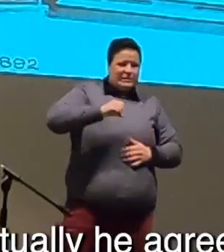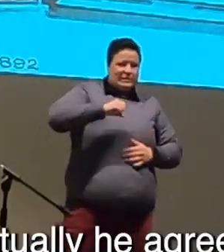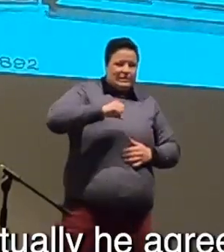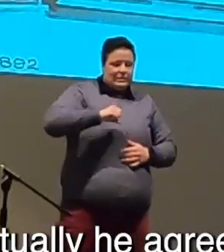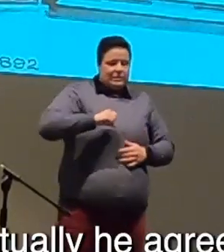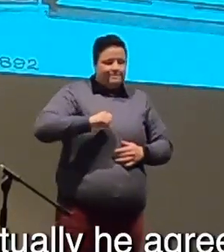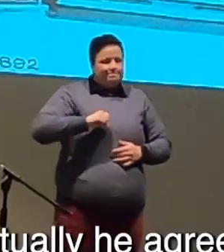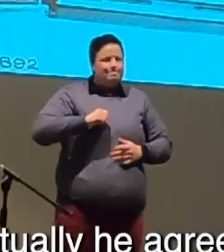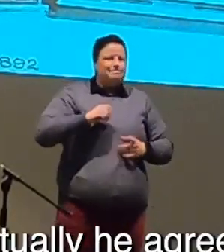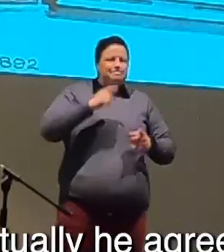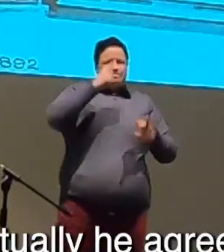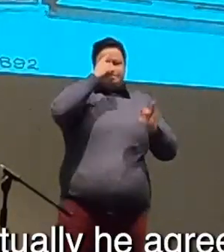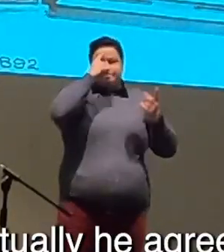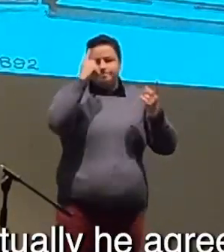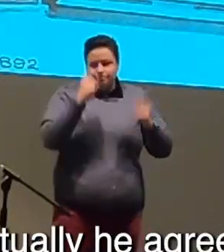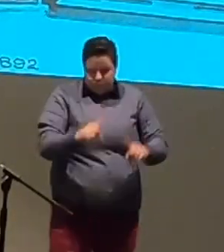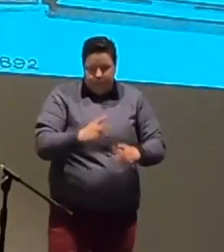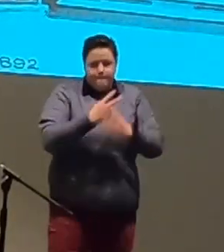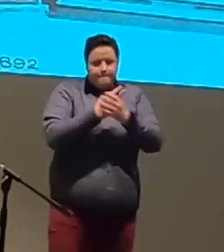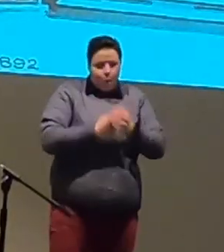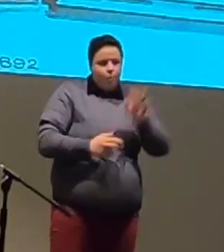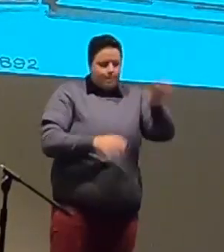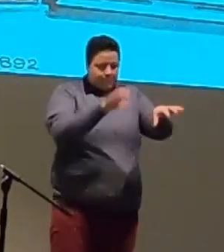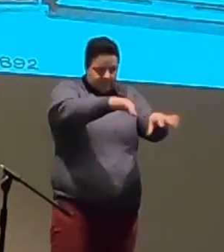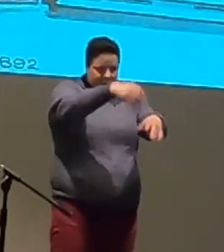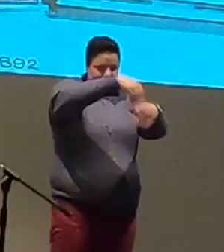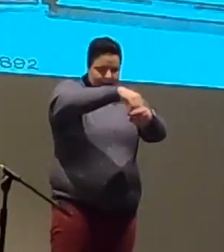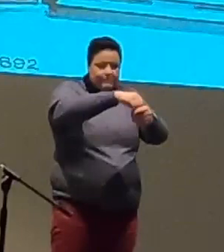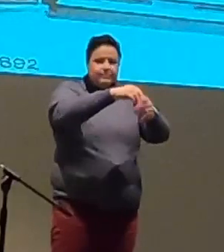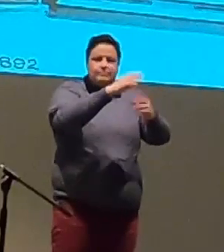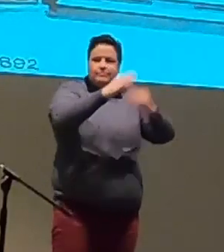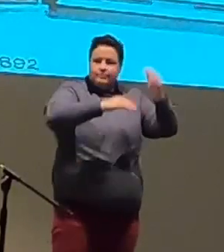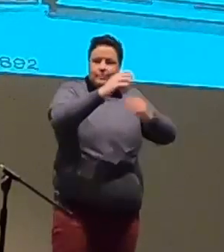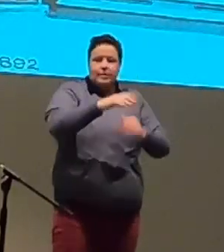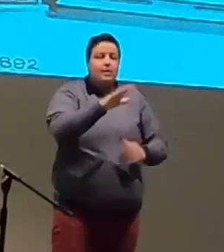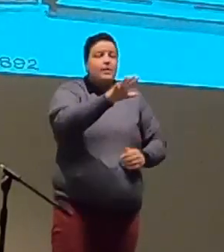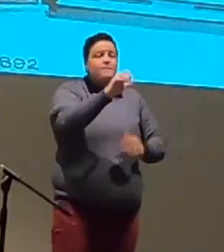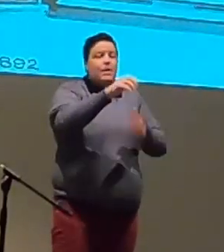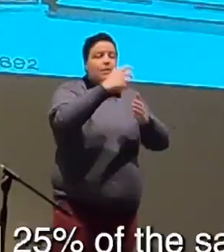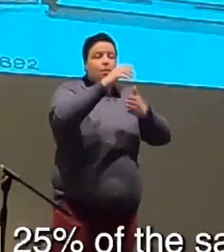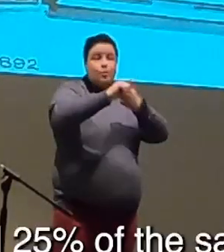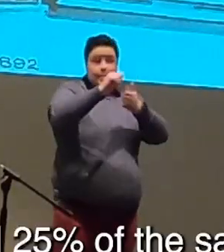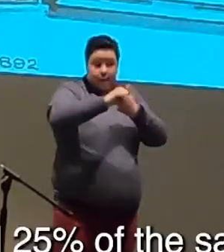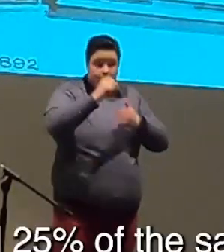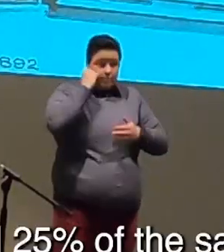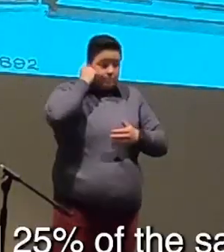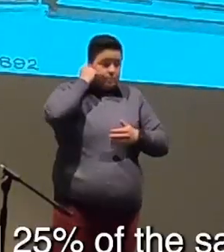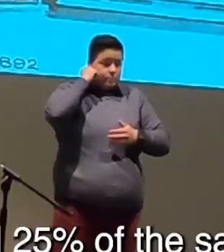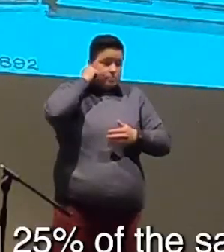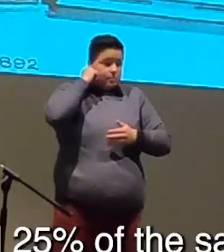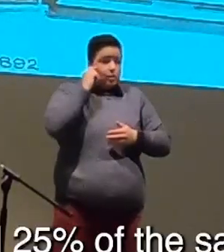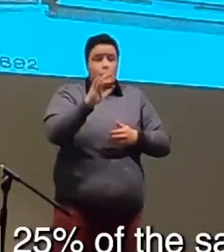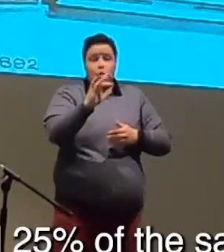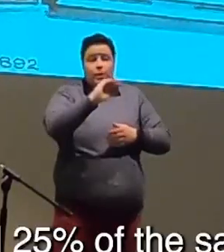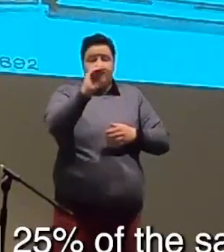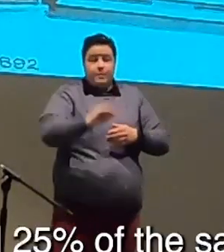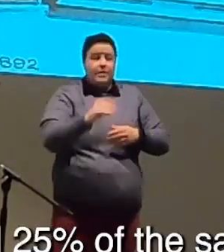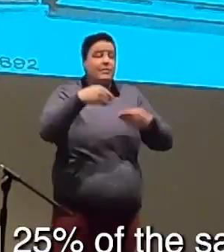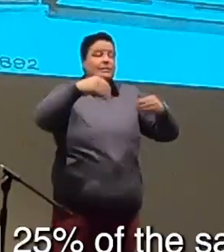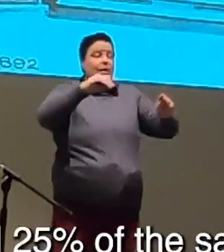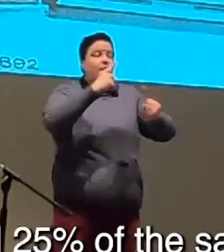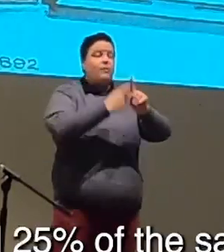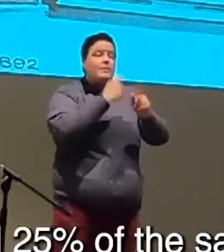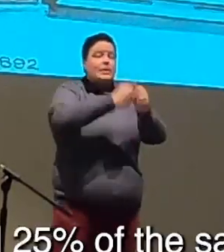agreed to let the men have both gallery spaces within his building for $500 and 25% of the sales